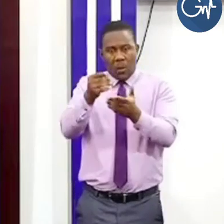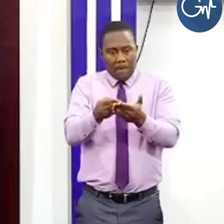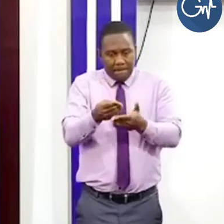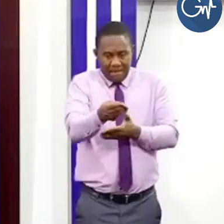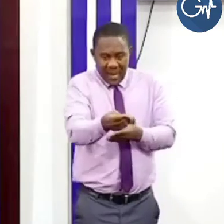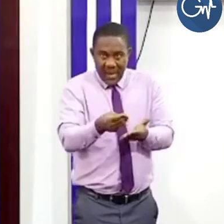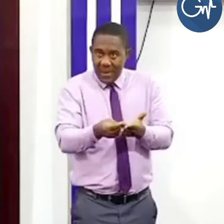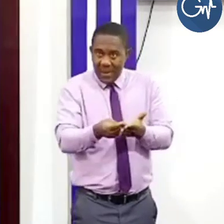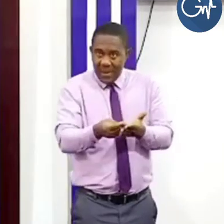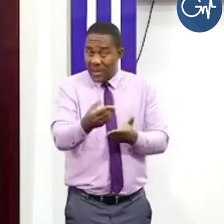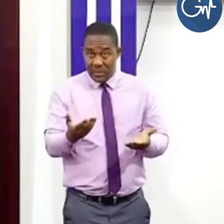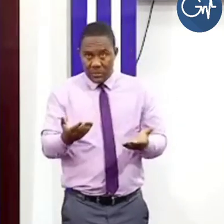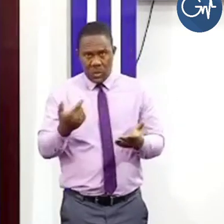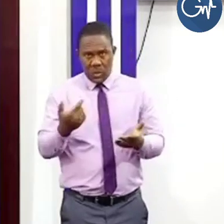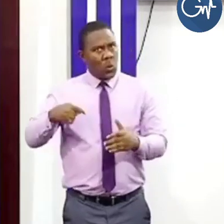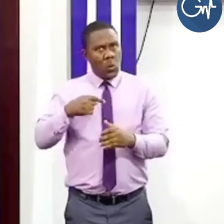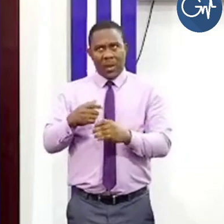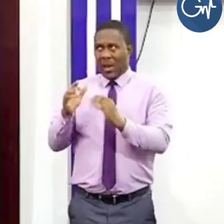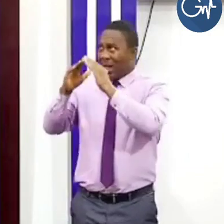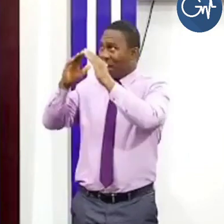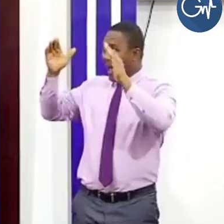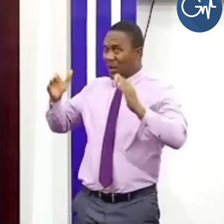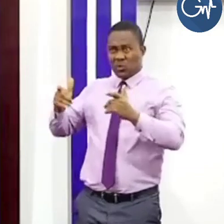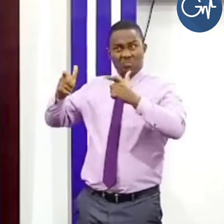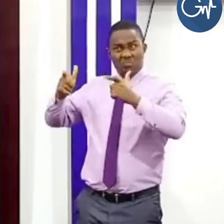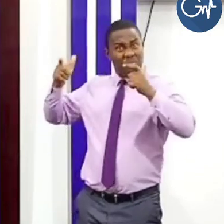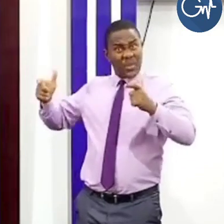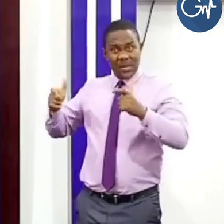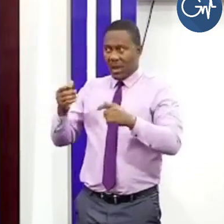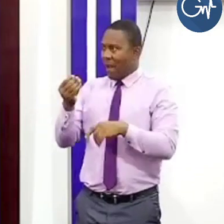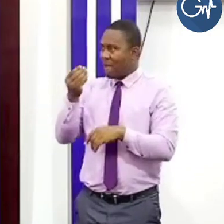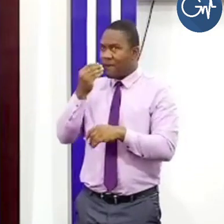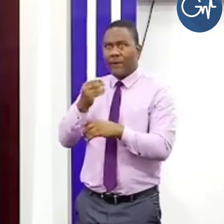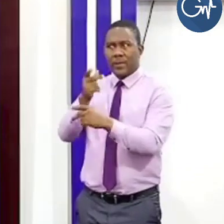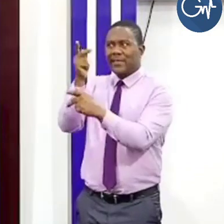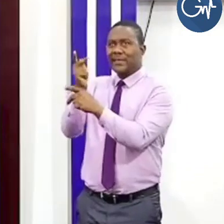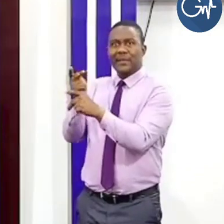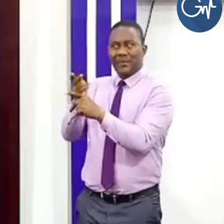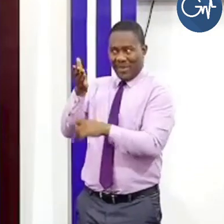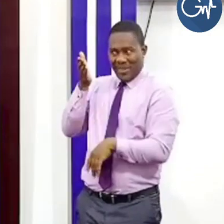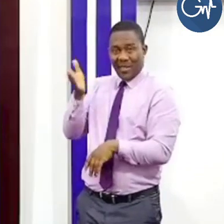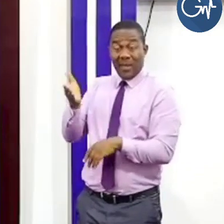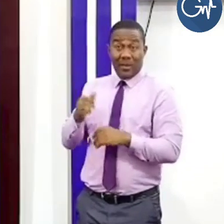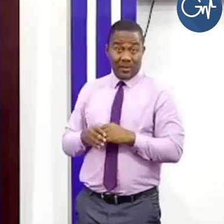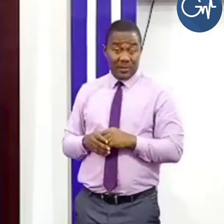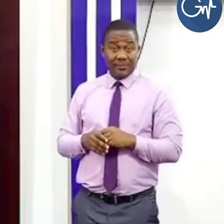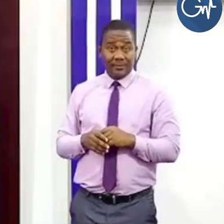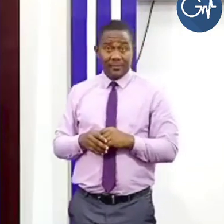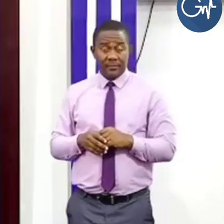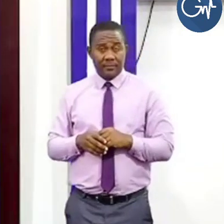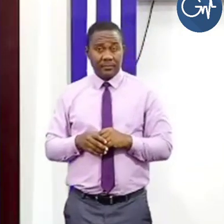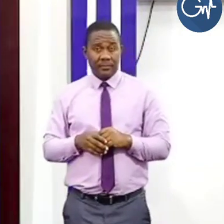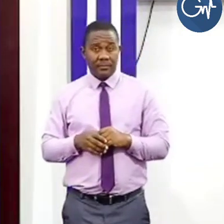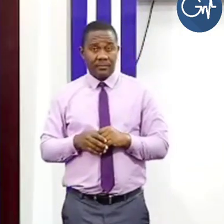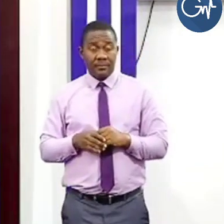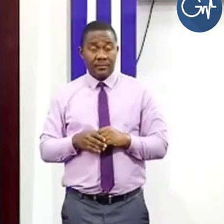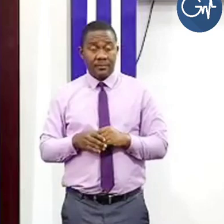apart from the current stocks that we have, we have been applying to government institutions like